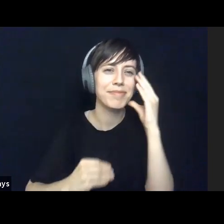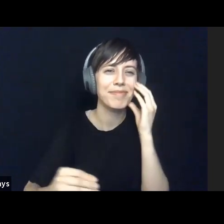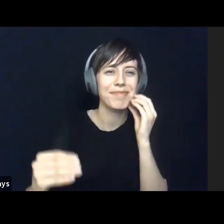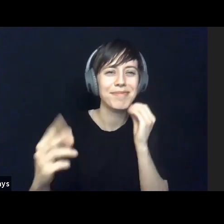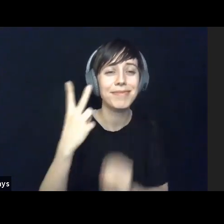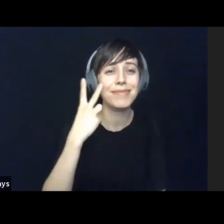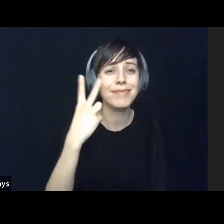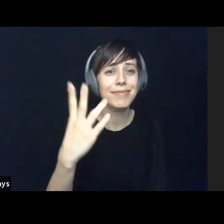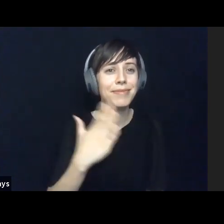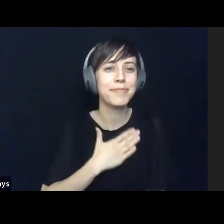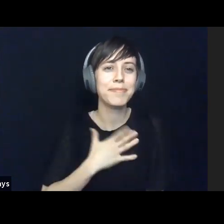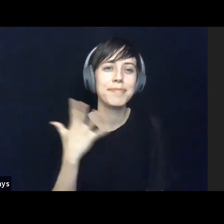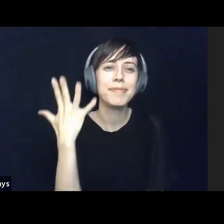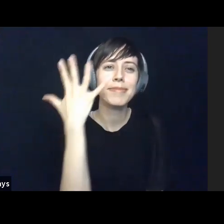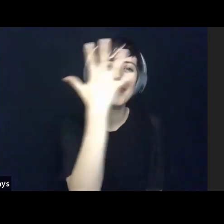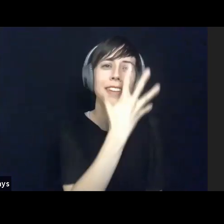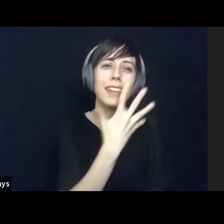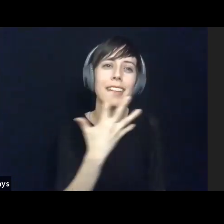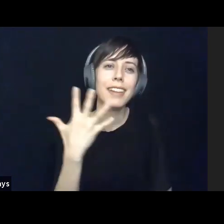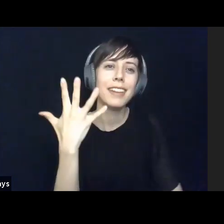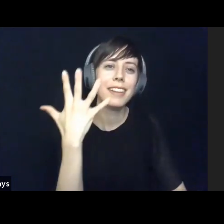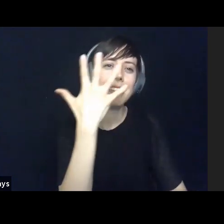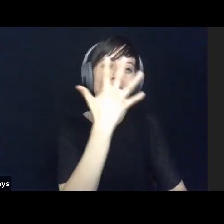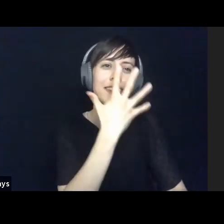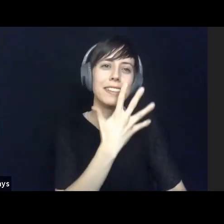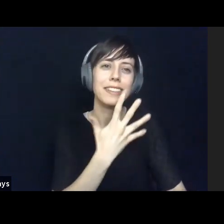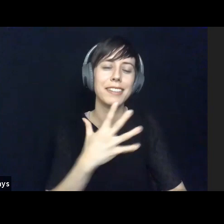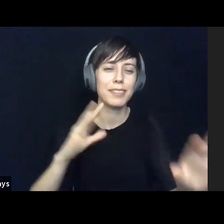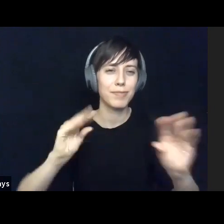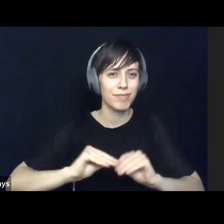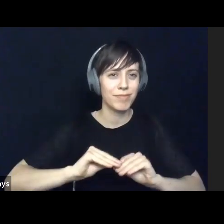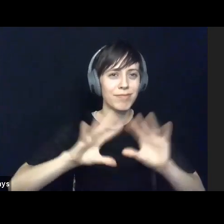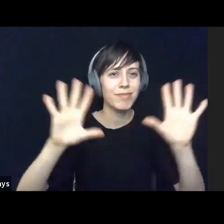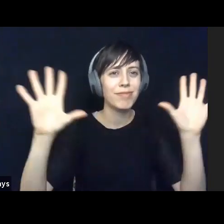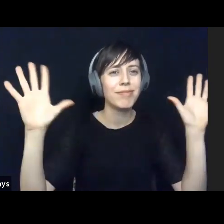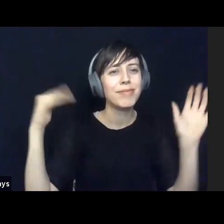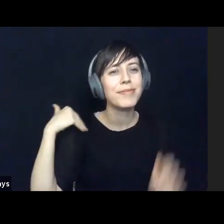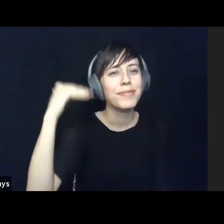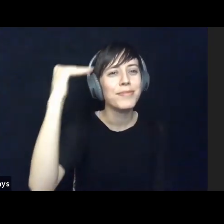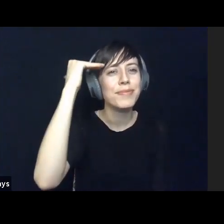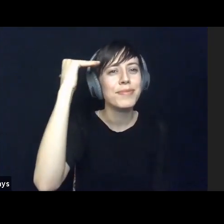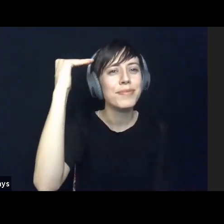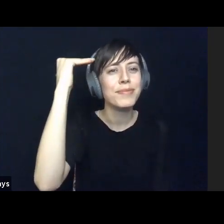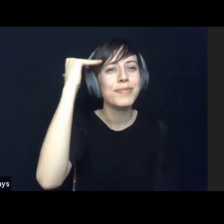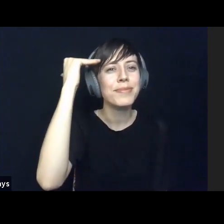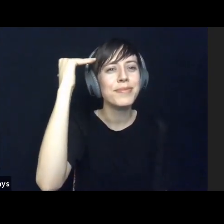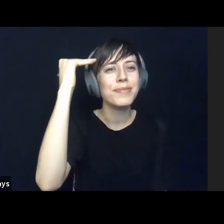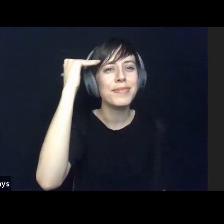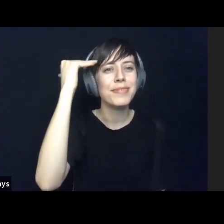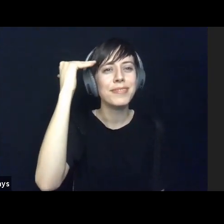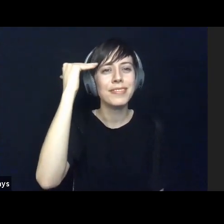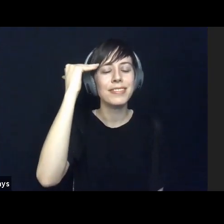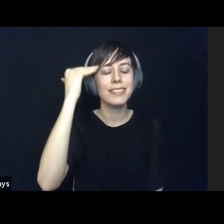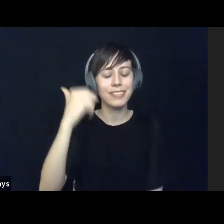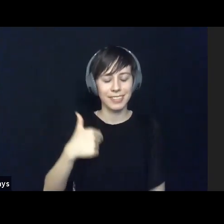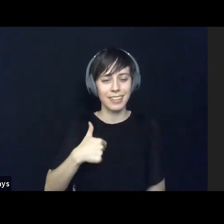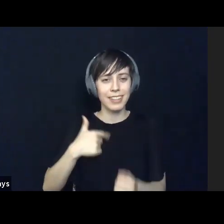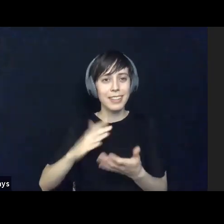one will tell of a great endeavor